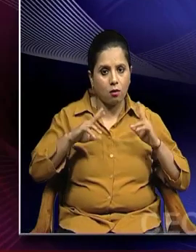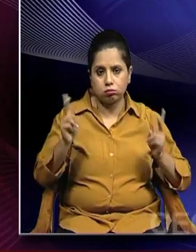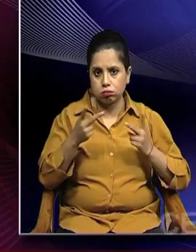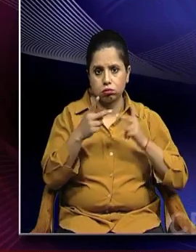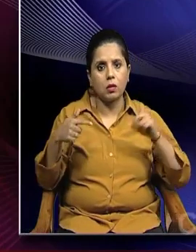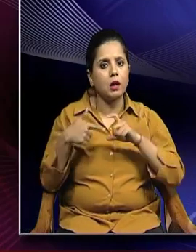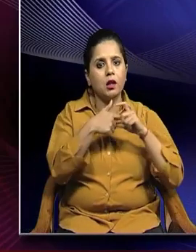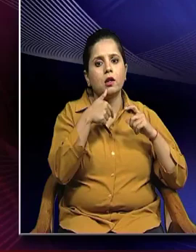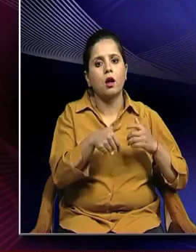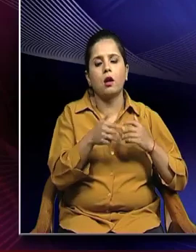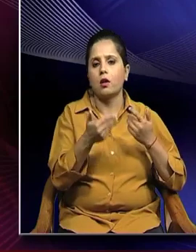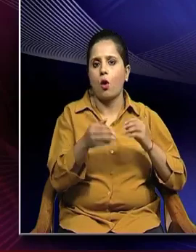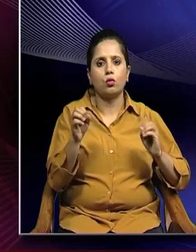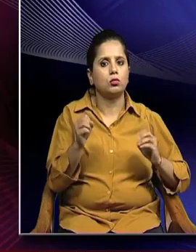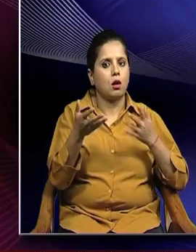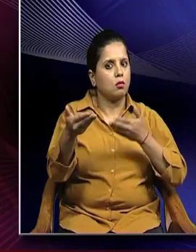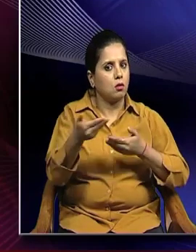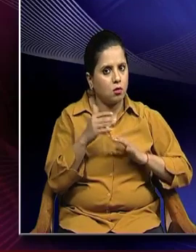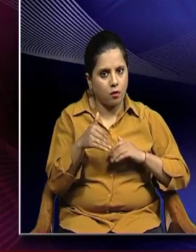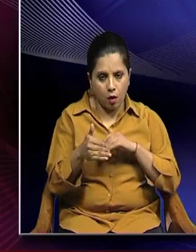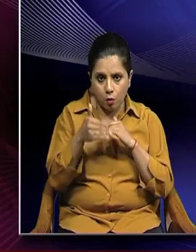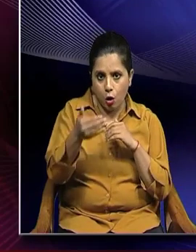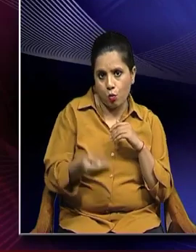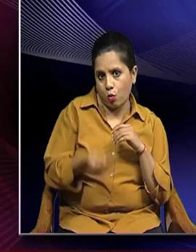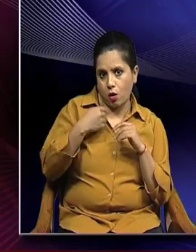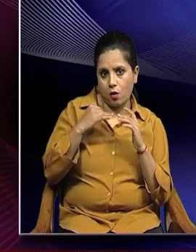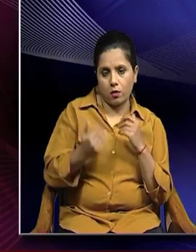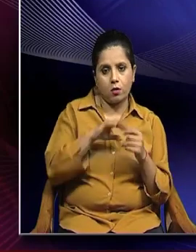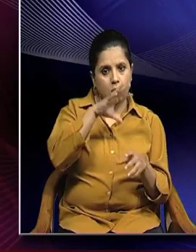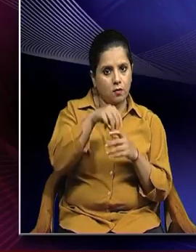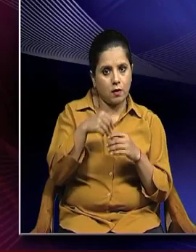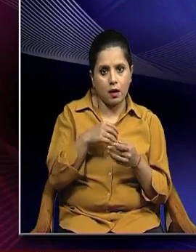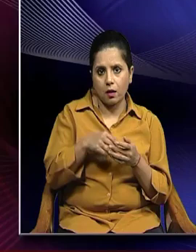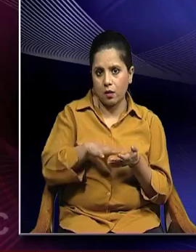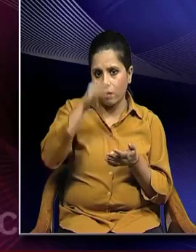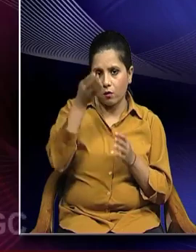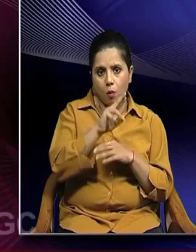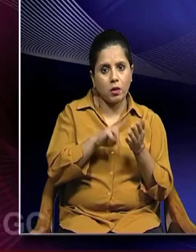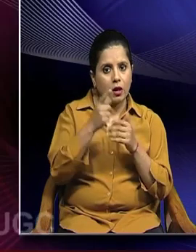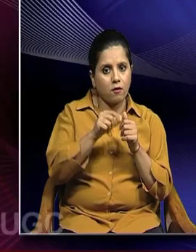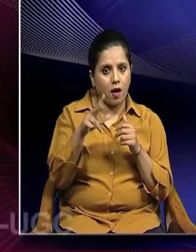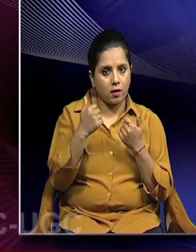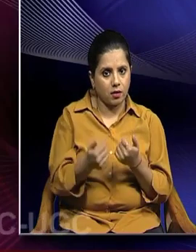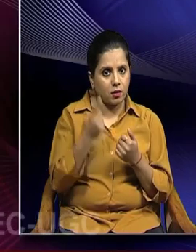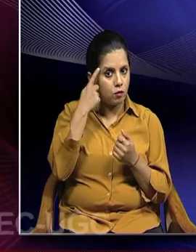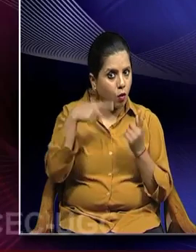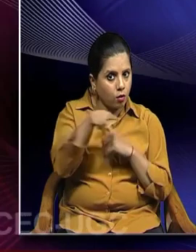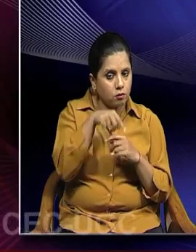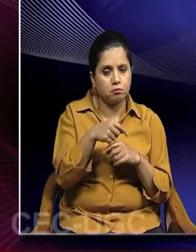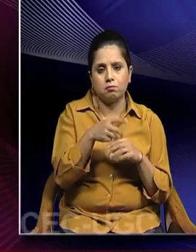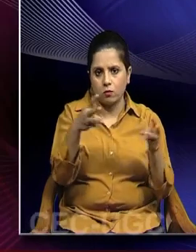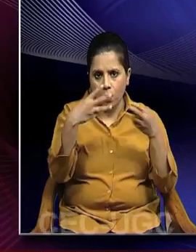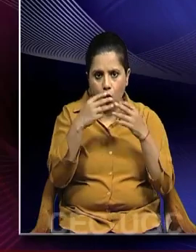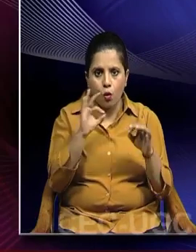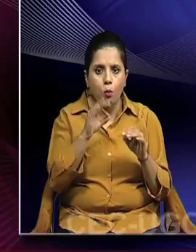have been opening. In fact, we need to go a step further and incorporate lessons from Nirvana corridors. So we should,